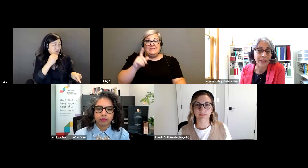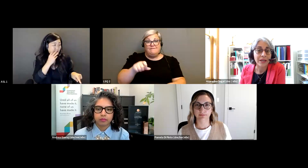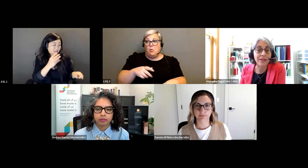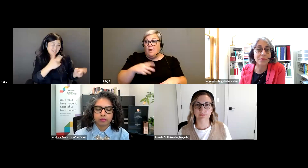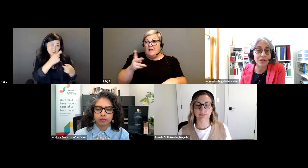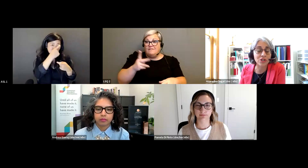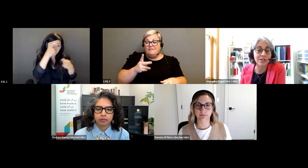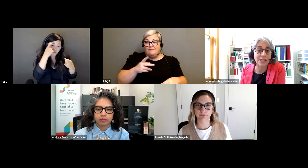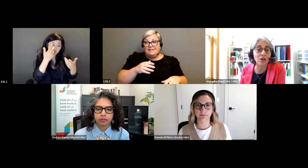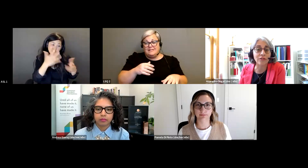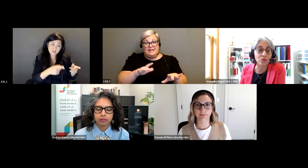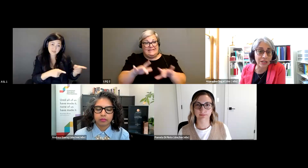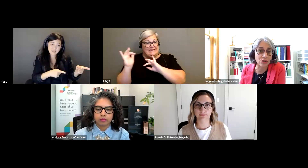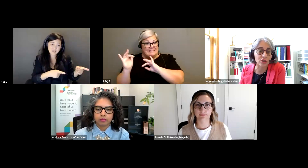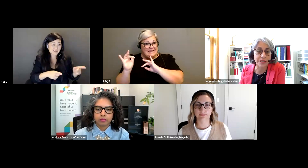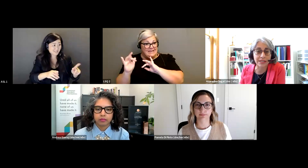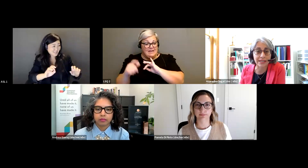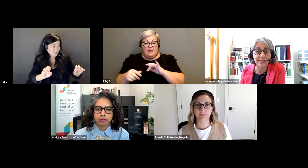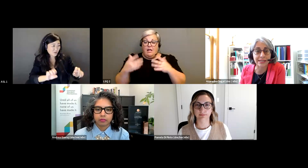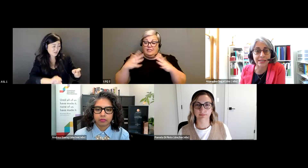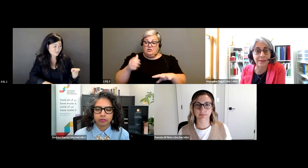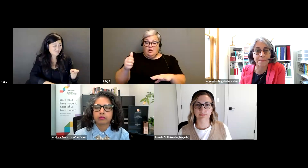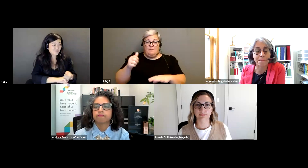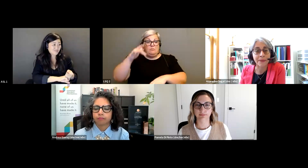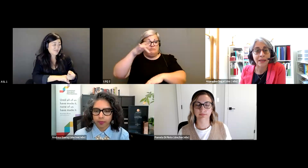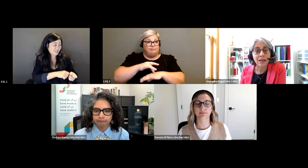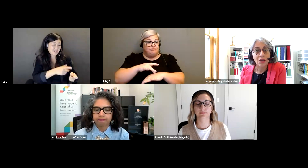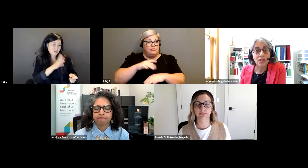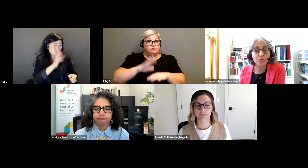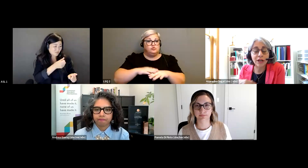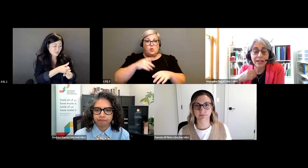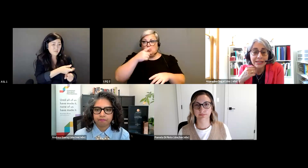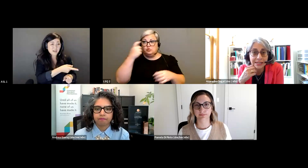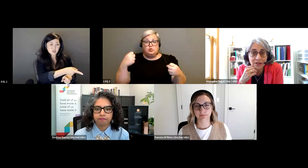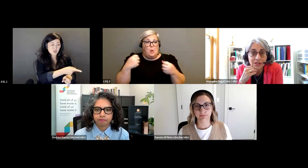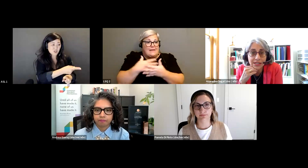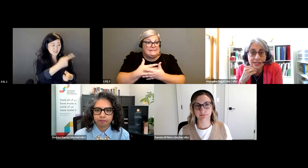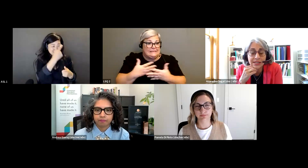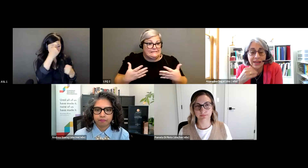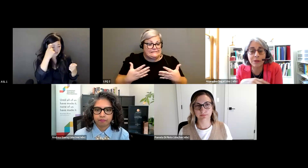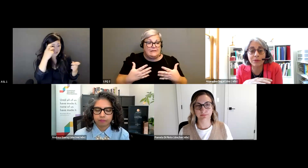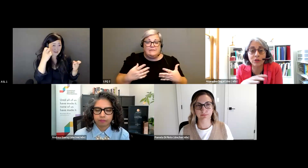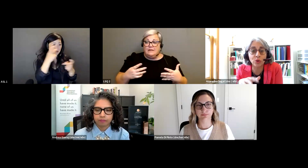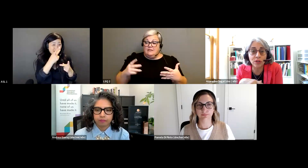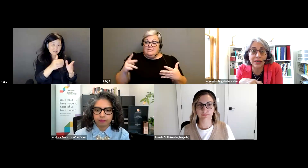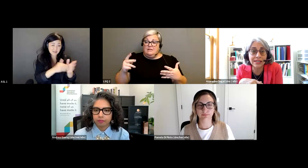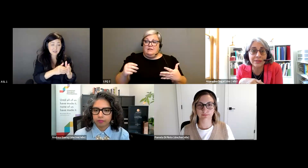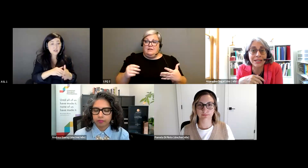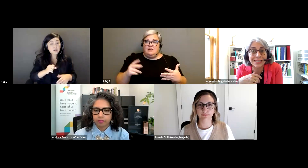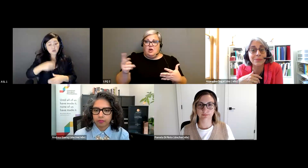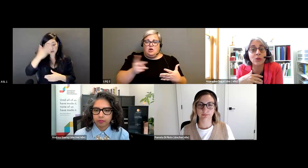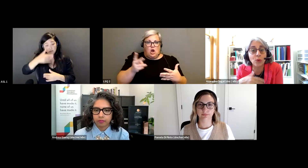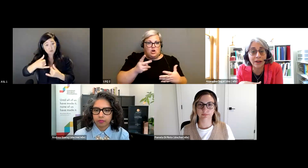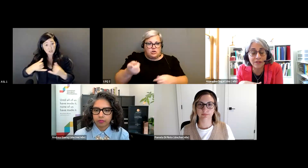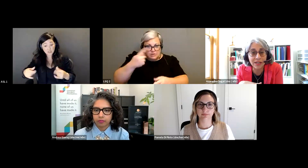trauma. The emergency often re-traumatizes them. So frontline services and the people who organize them